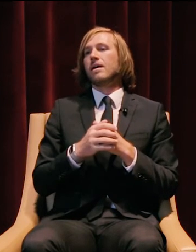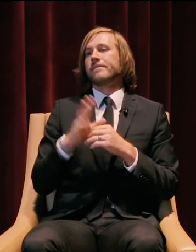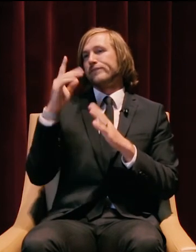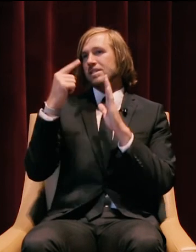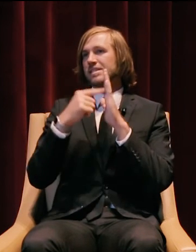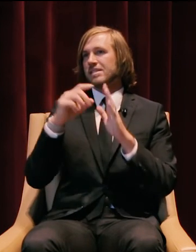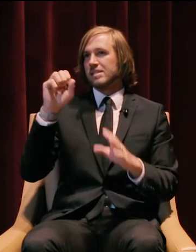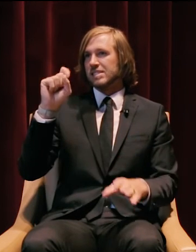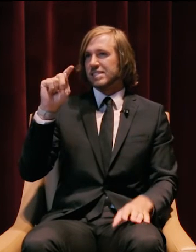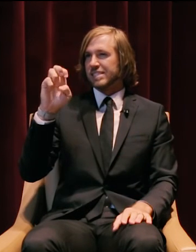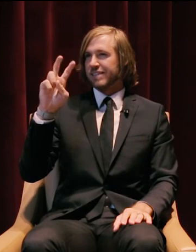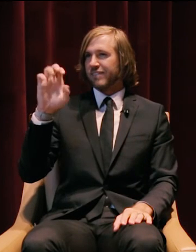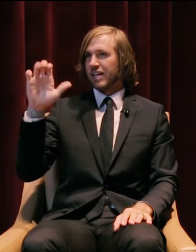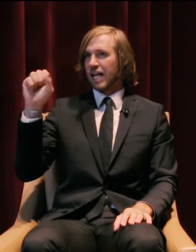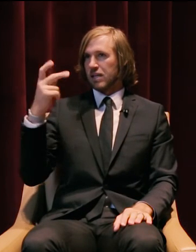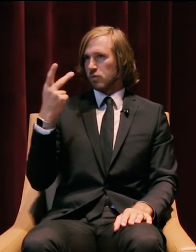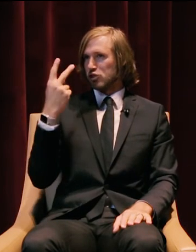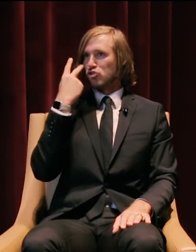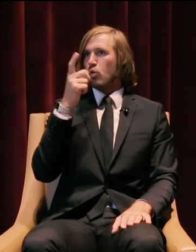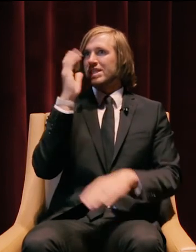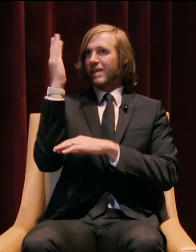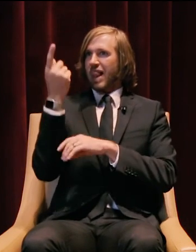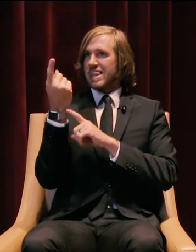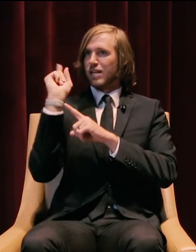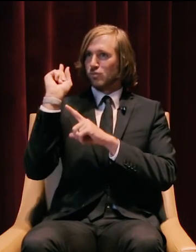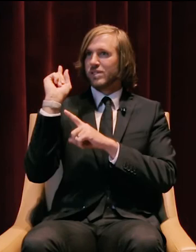for instance, Steve Case, who we saw speak last week.